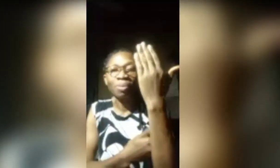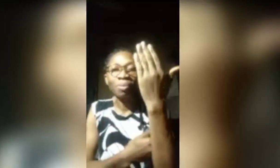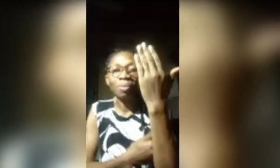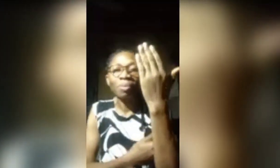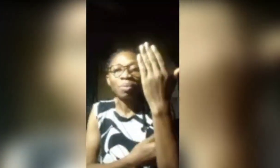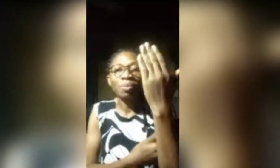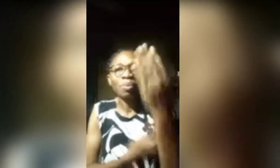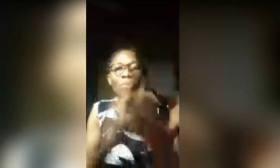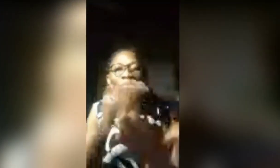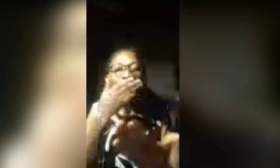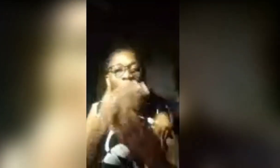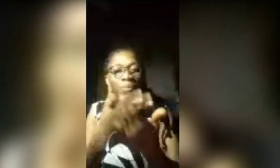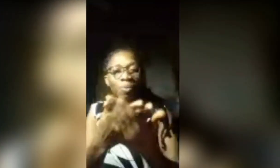Nice. Good evening.